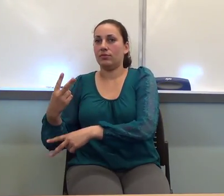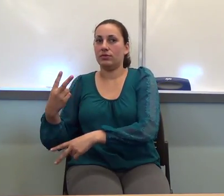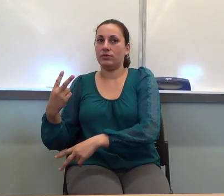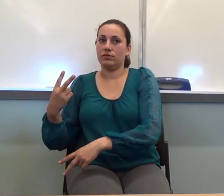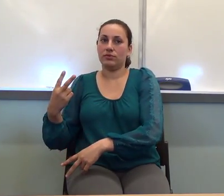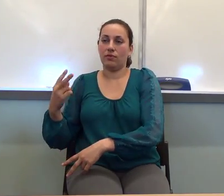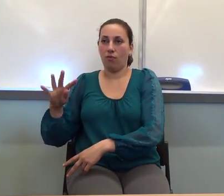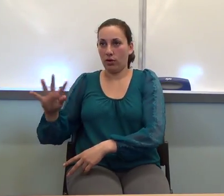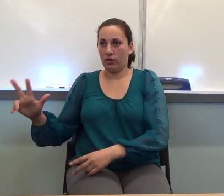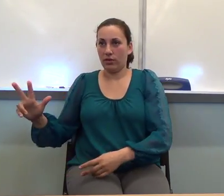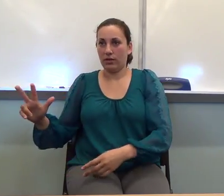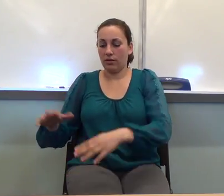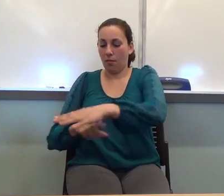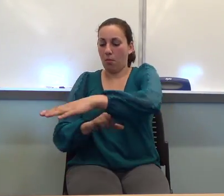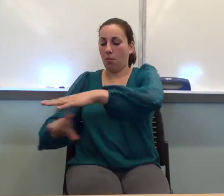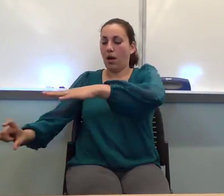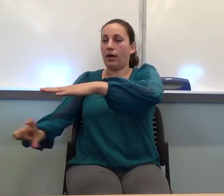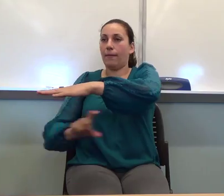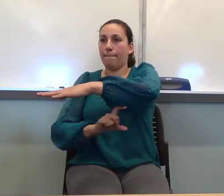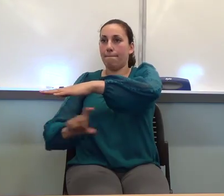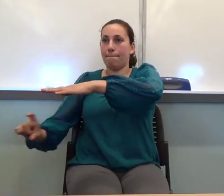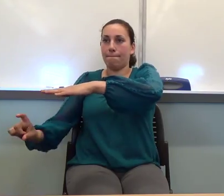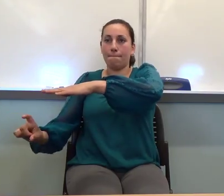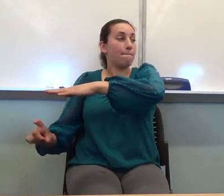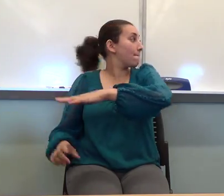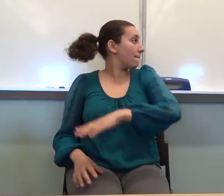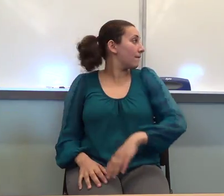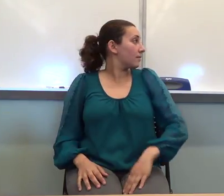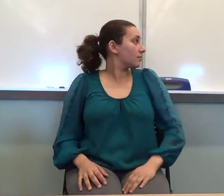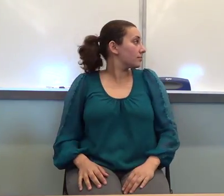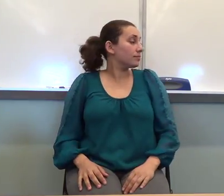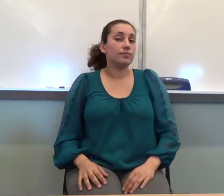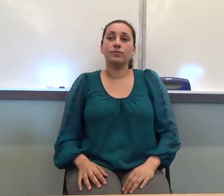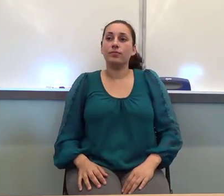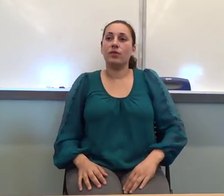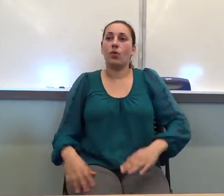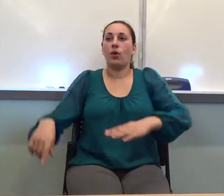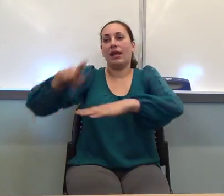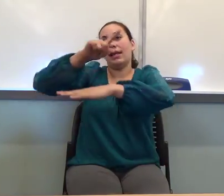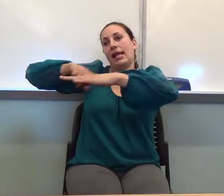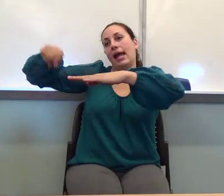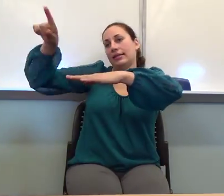on the bottom. Okay, now we cancel the common factors,